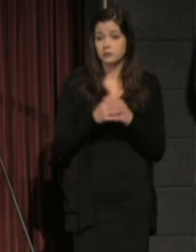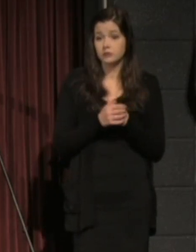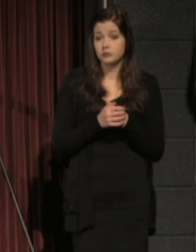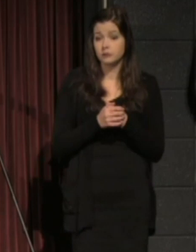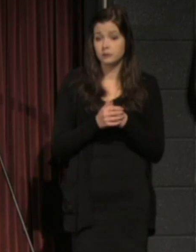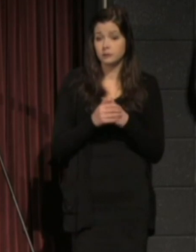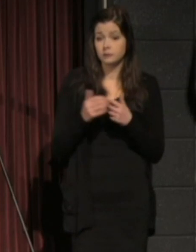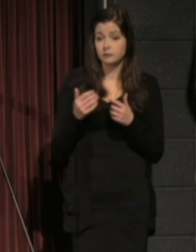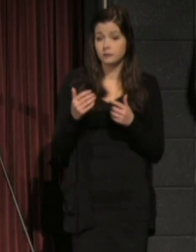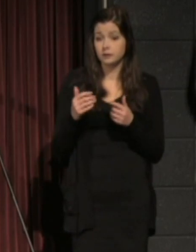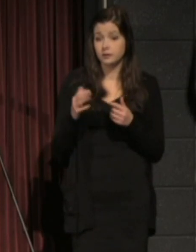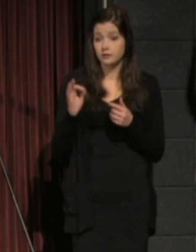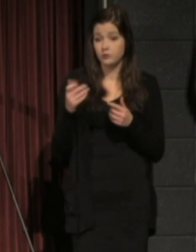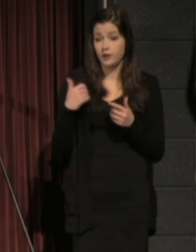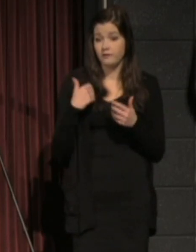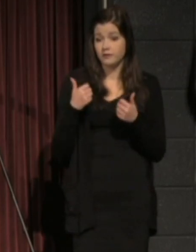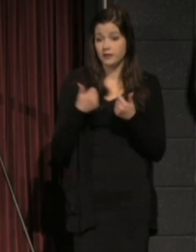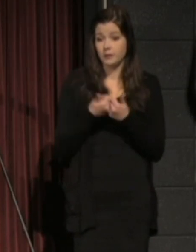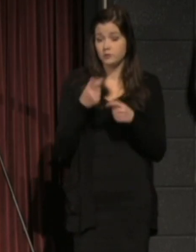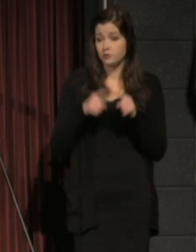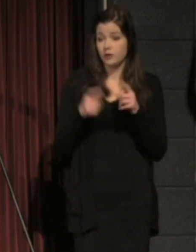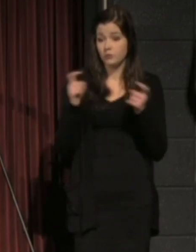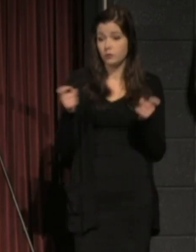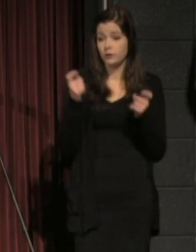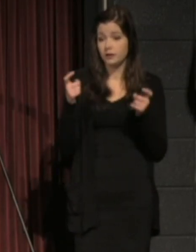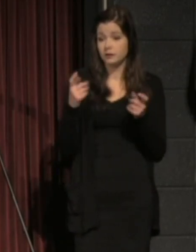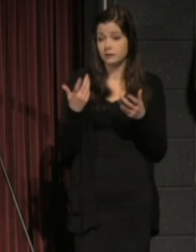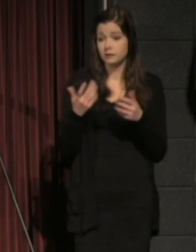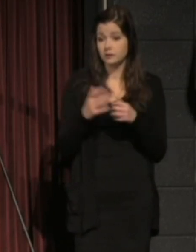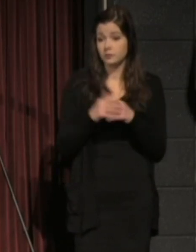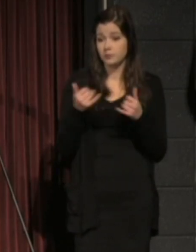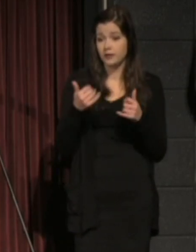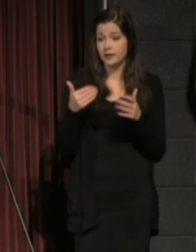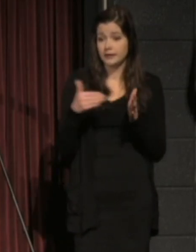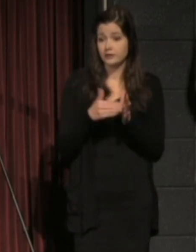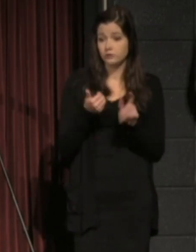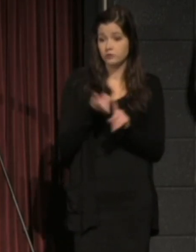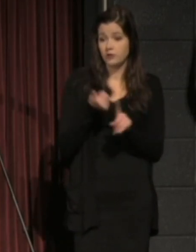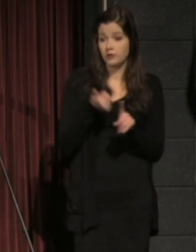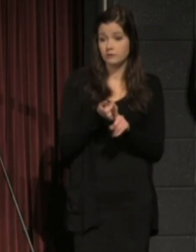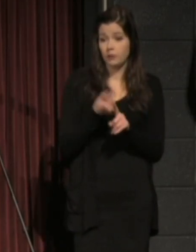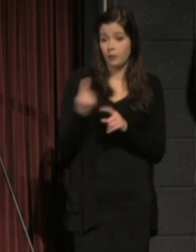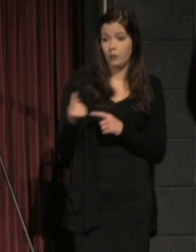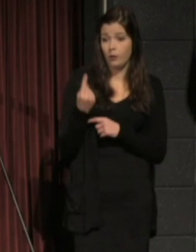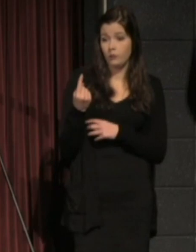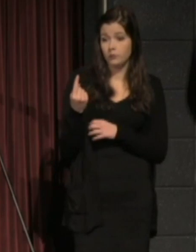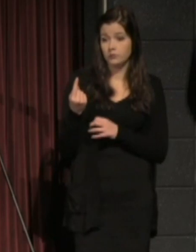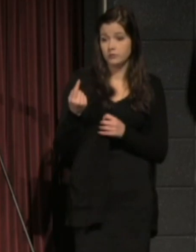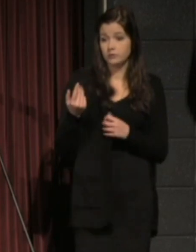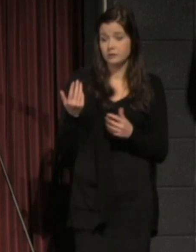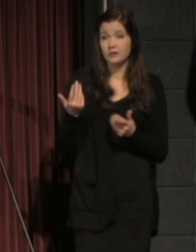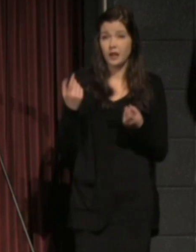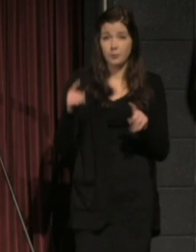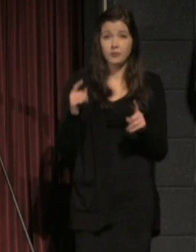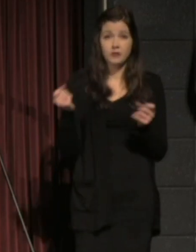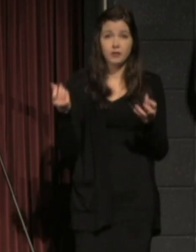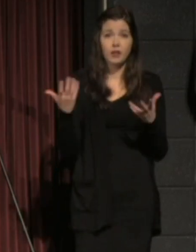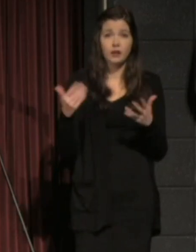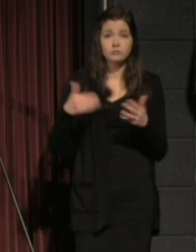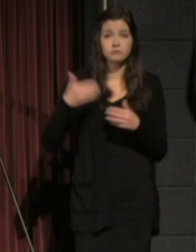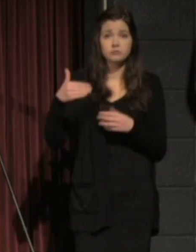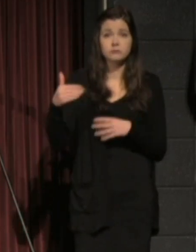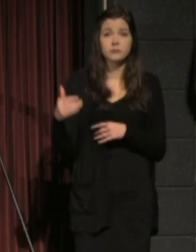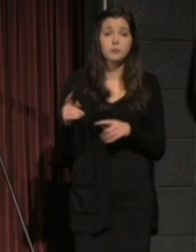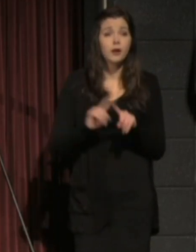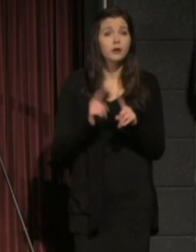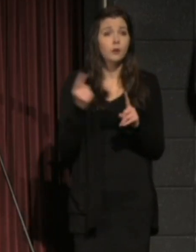can't win because you'll play against you. All alone, whether you like it or not. Alone will be something you'll be quite a lot. However,